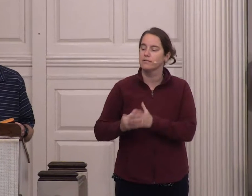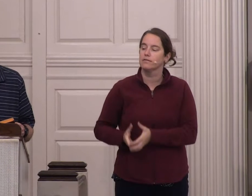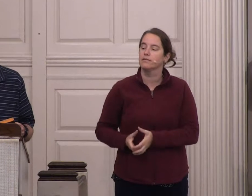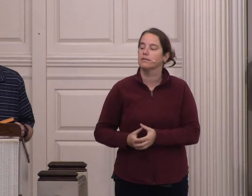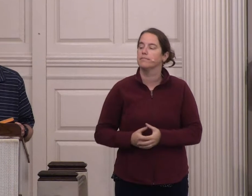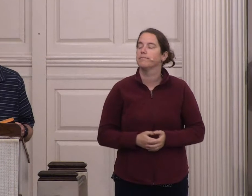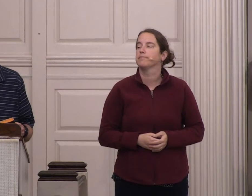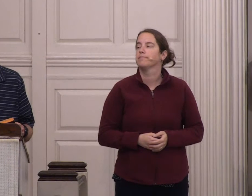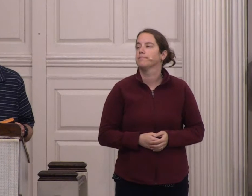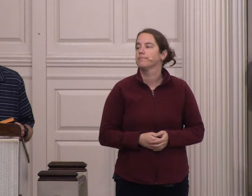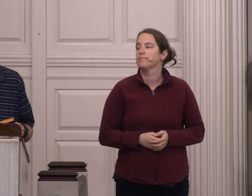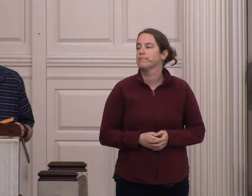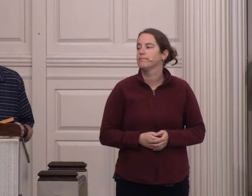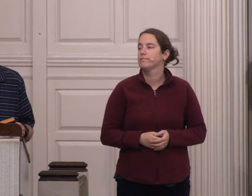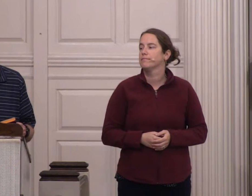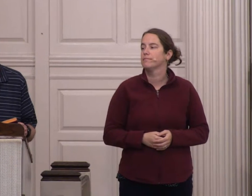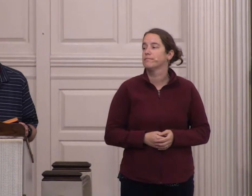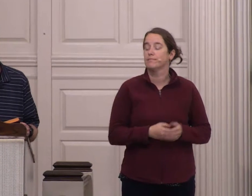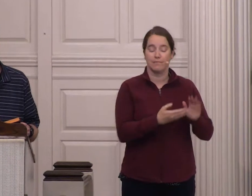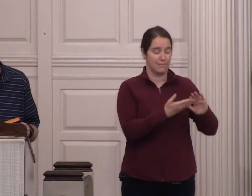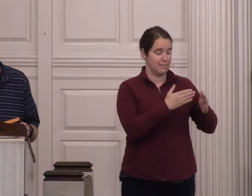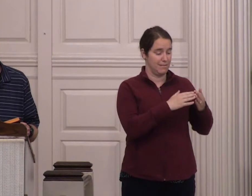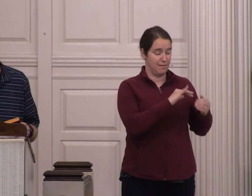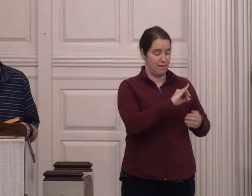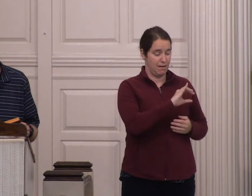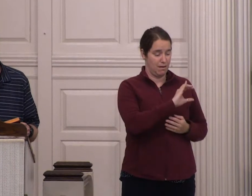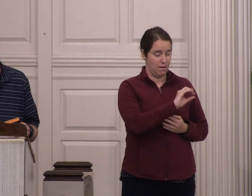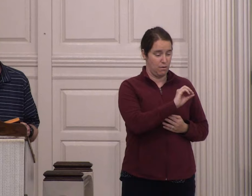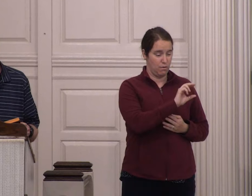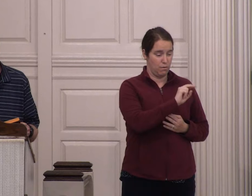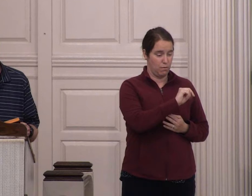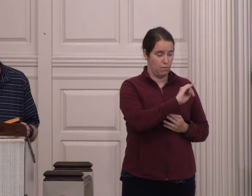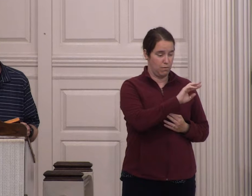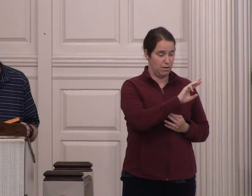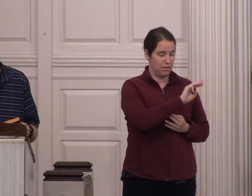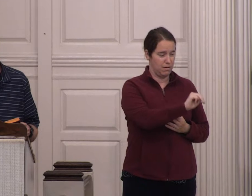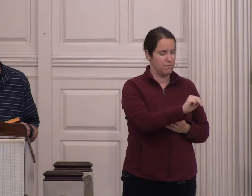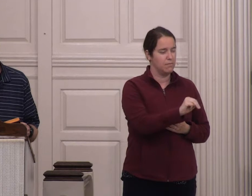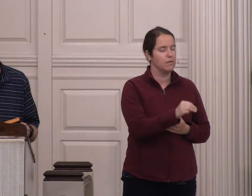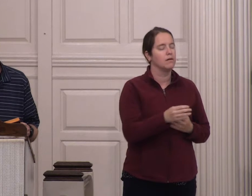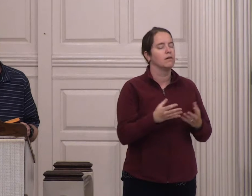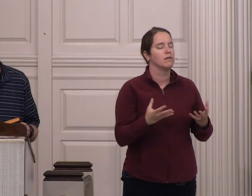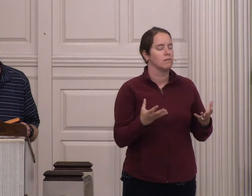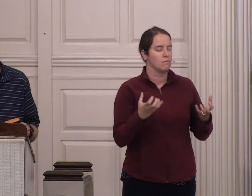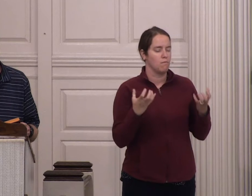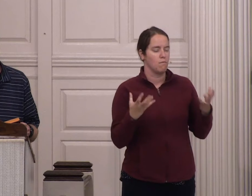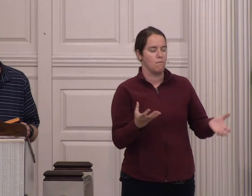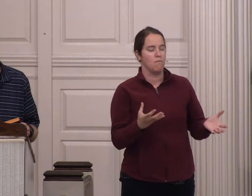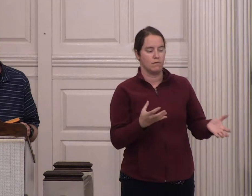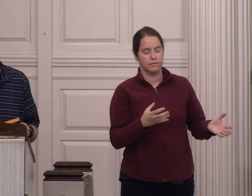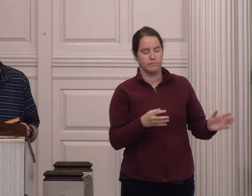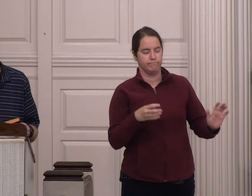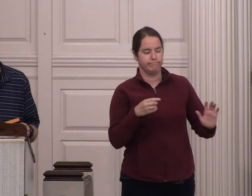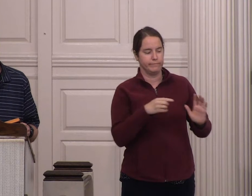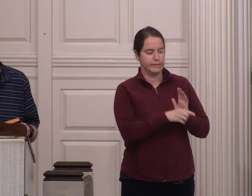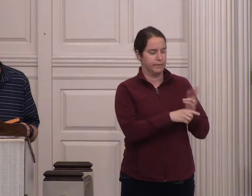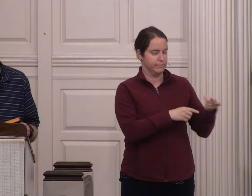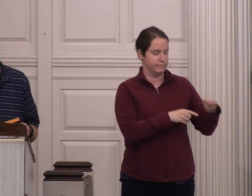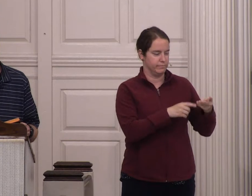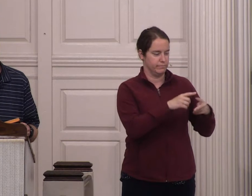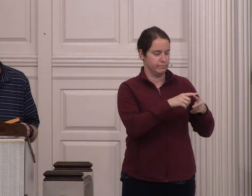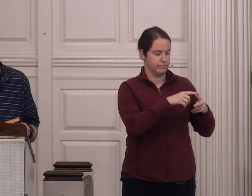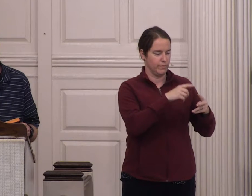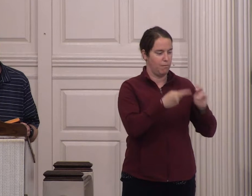There was an attempt in Iconium by both the Gentiles and the Jews, together with their leaders,